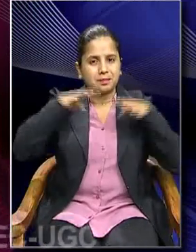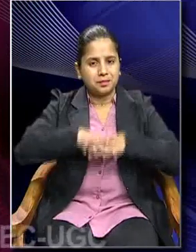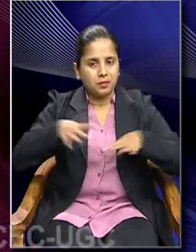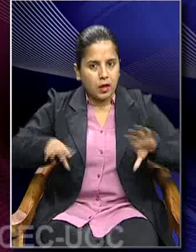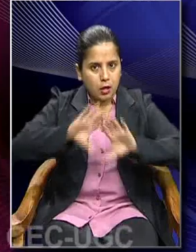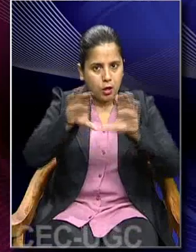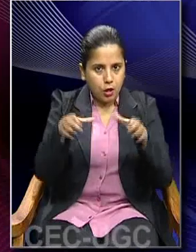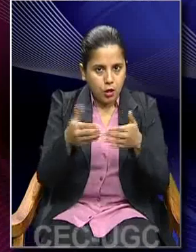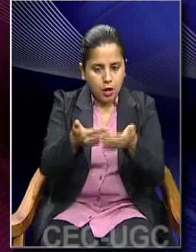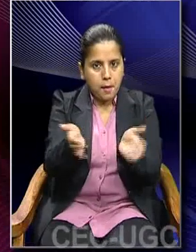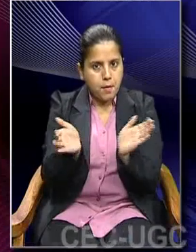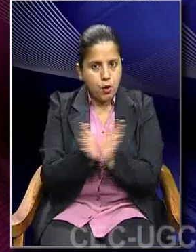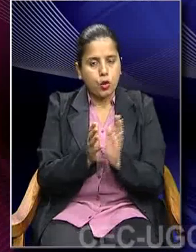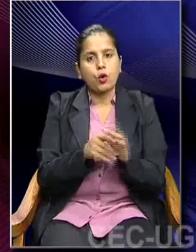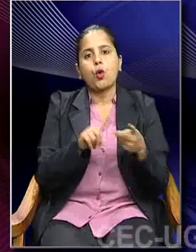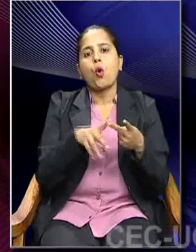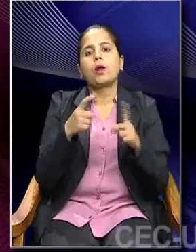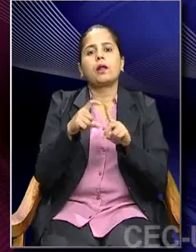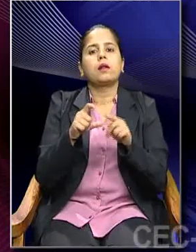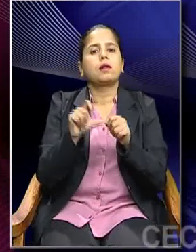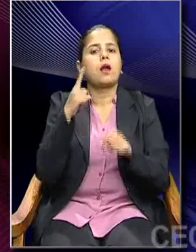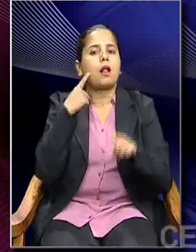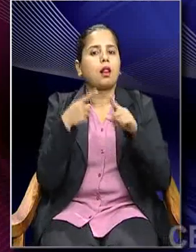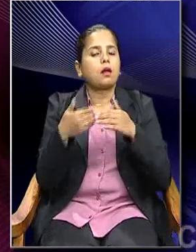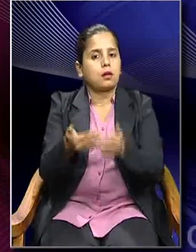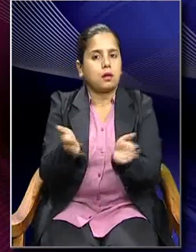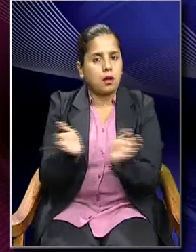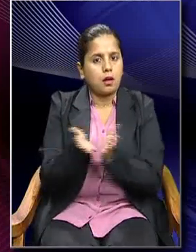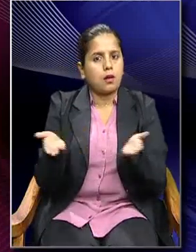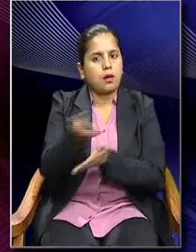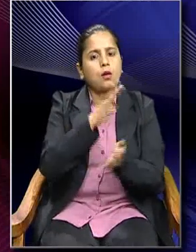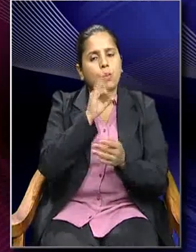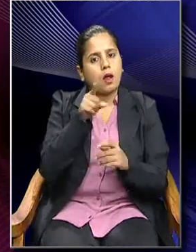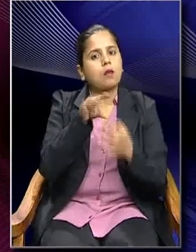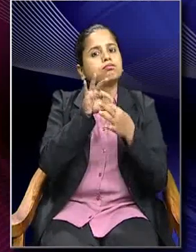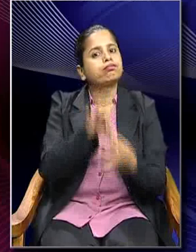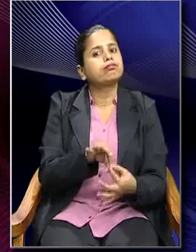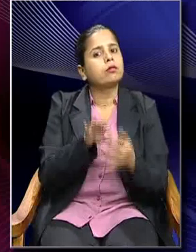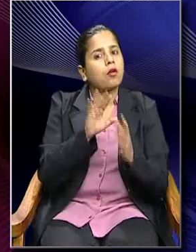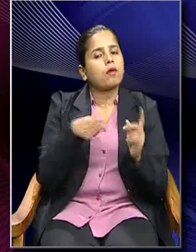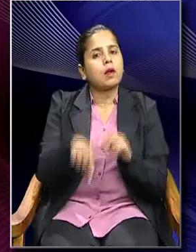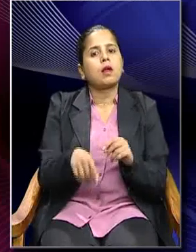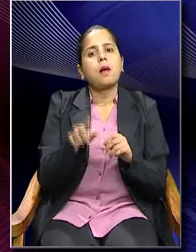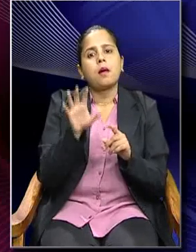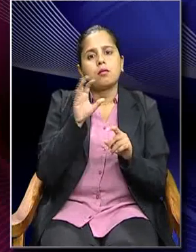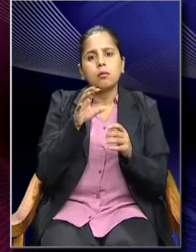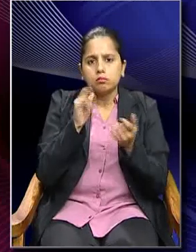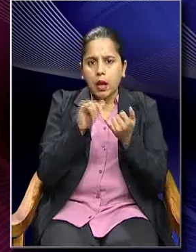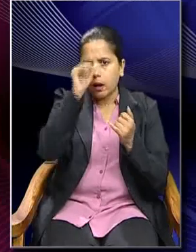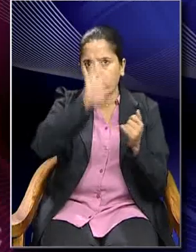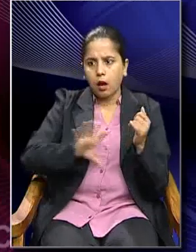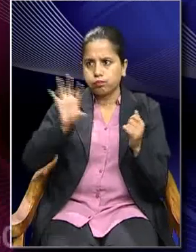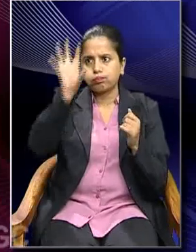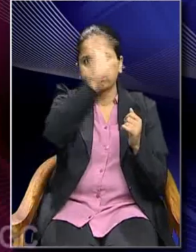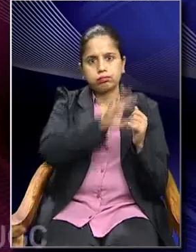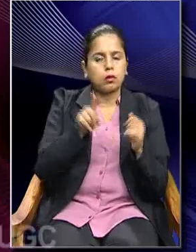or the Dalit community. So they are particularly related to a geographical area.